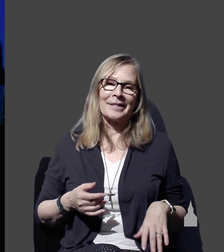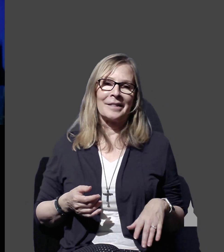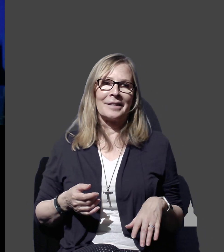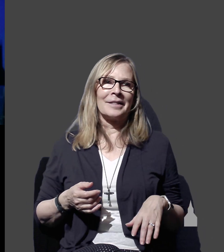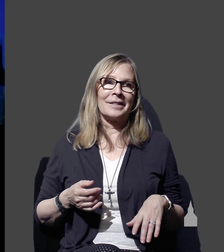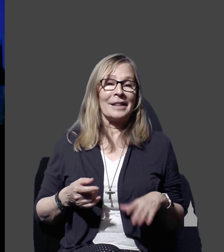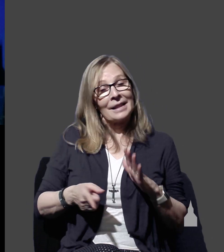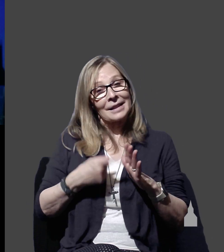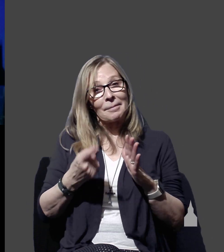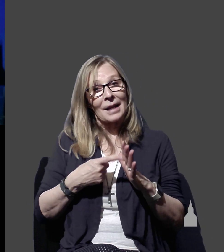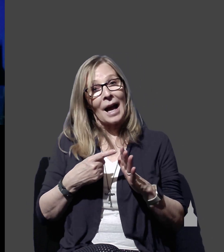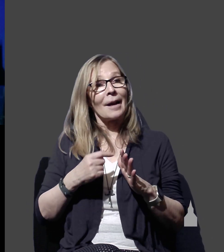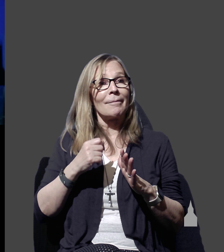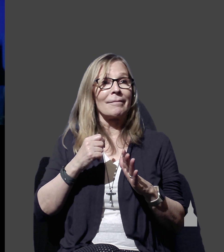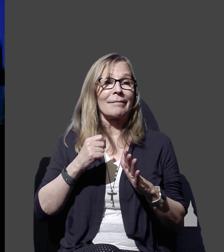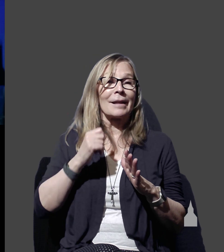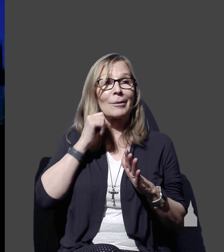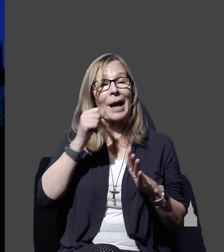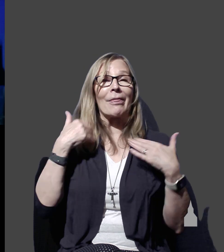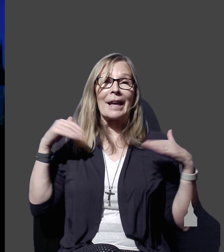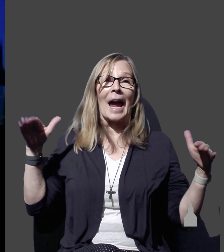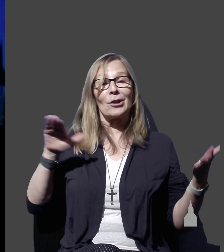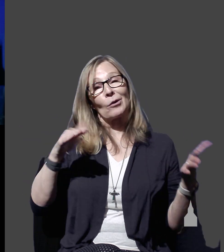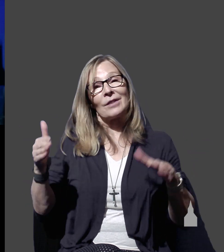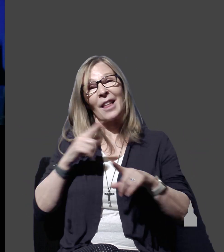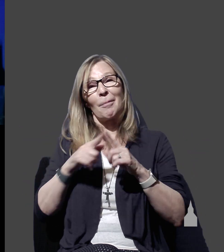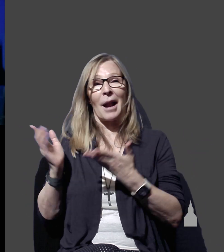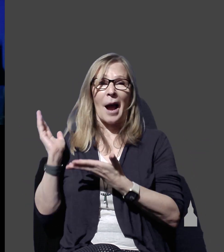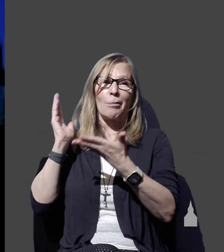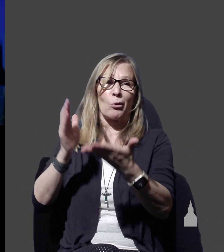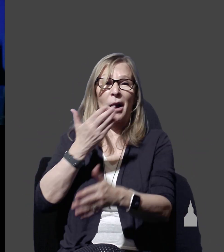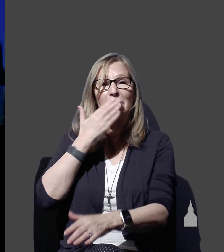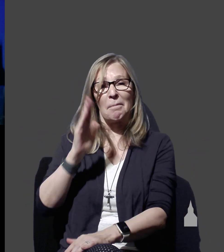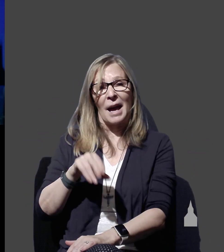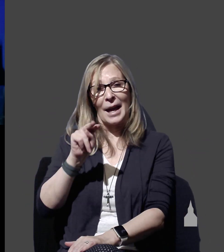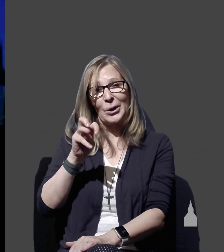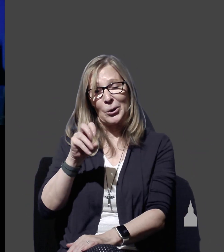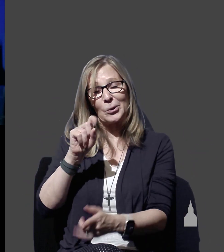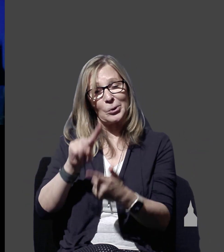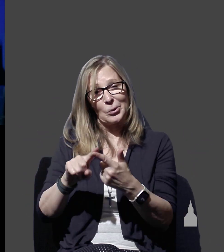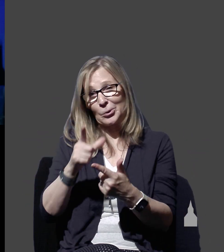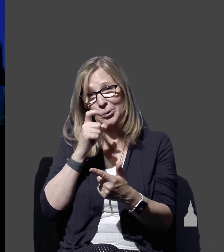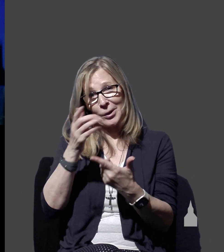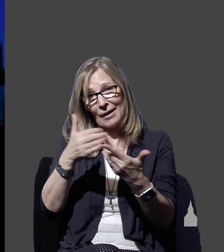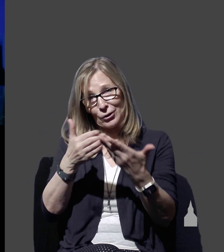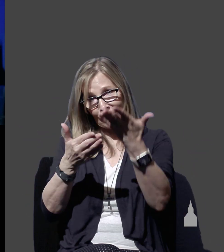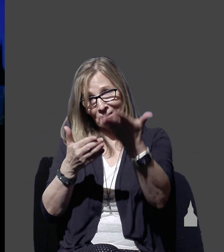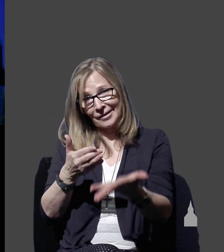times. I wasn't the angel of death, but I always brought bad news to whoever I was talking to.